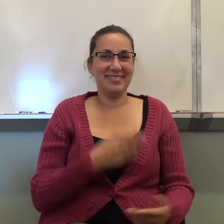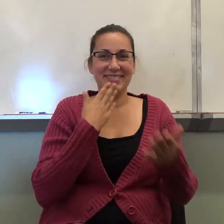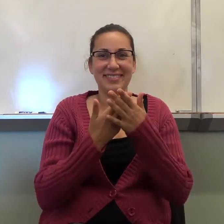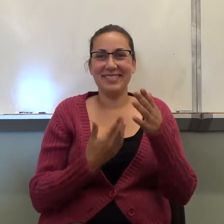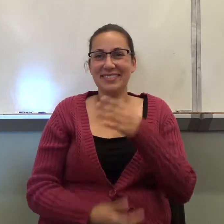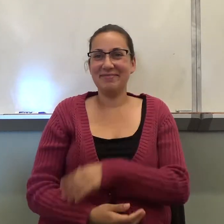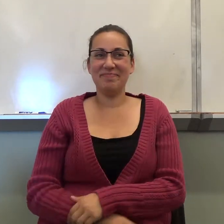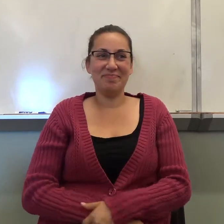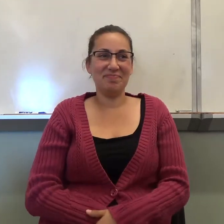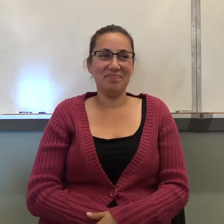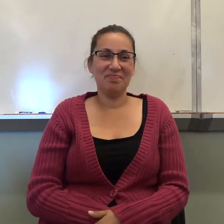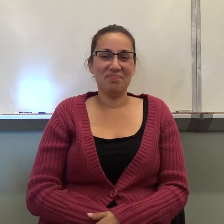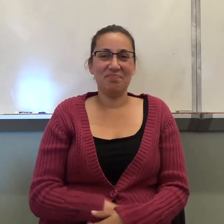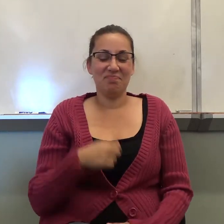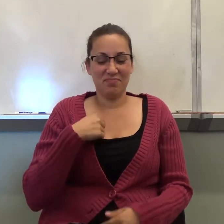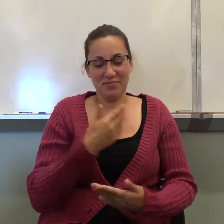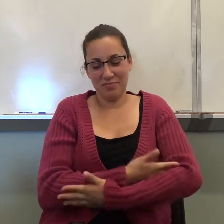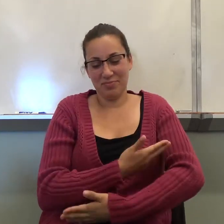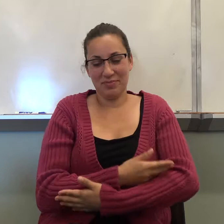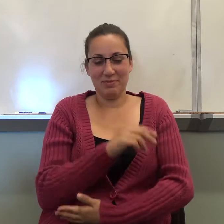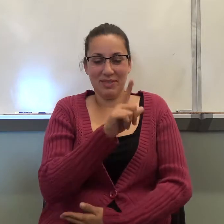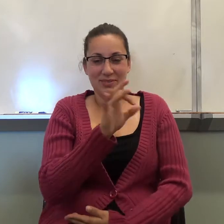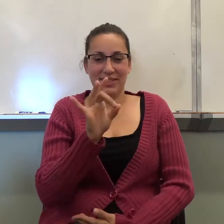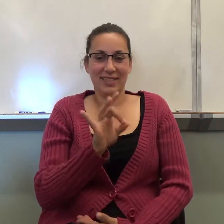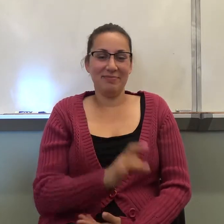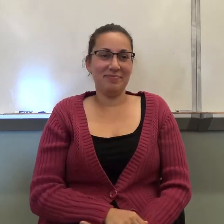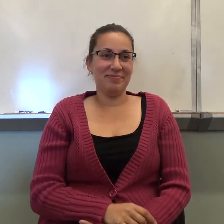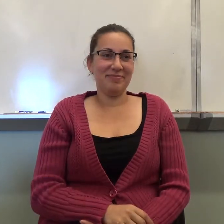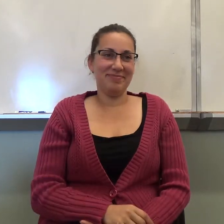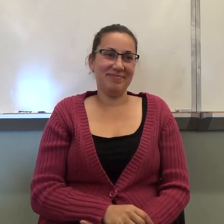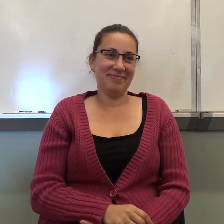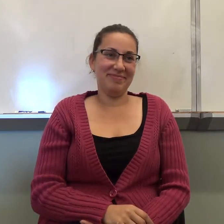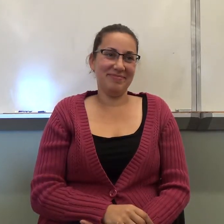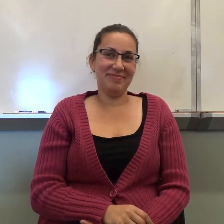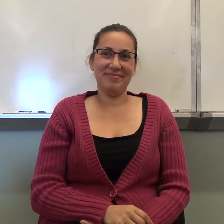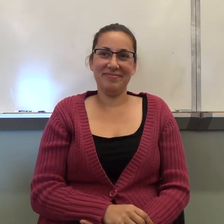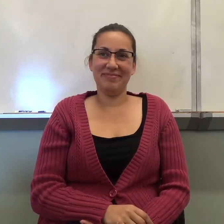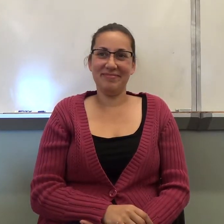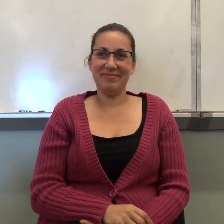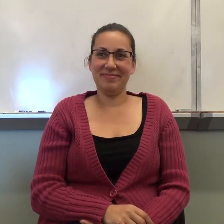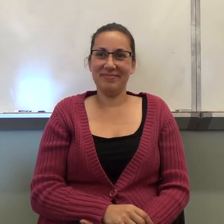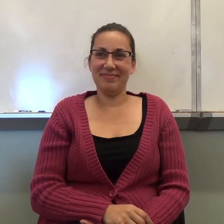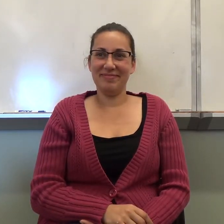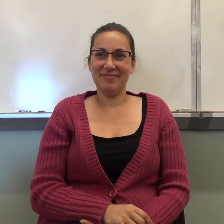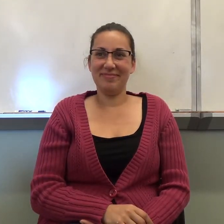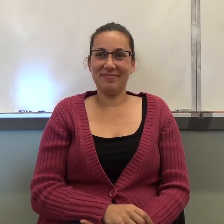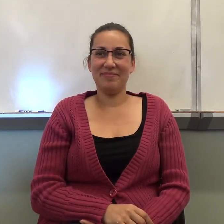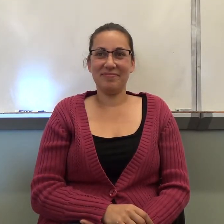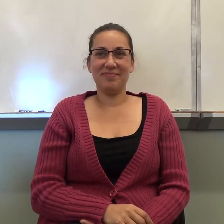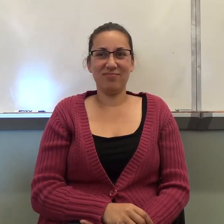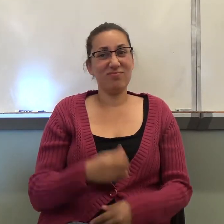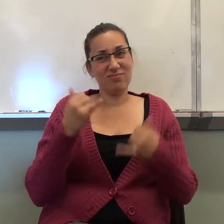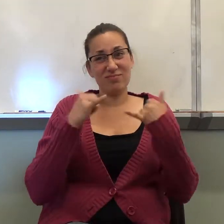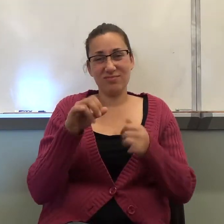Agreed? Okay, this is one of the very few quick tricks I've ever told you, right? What's the signs